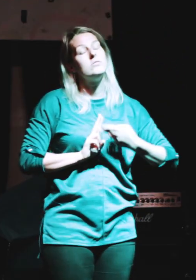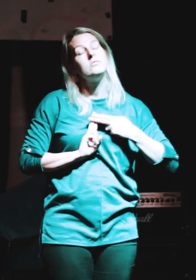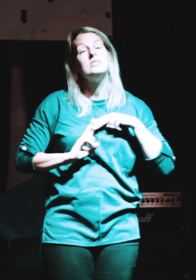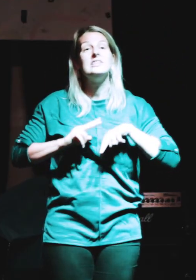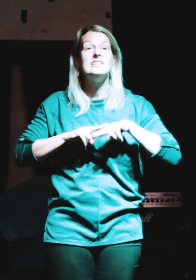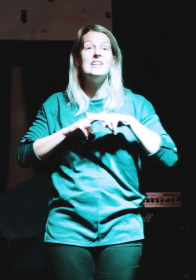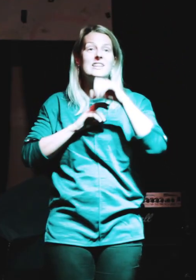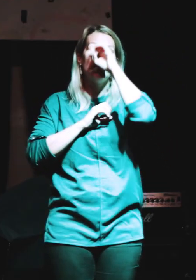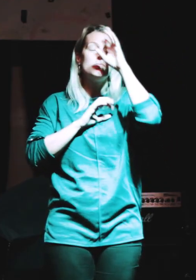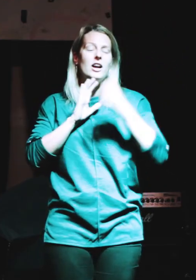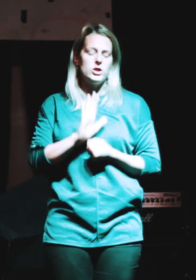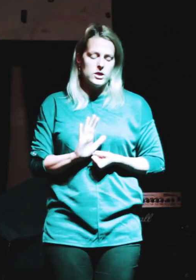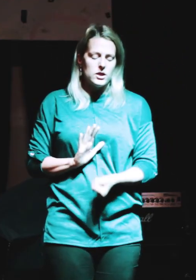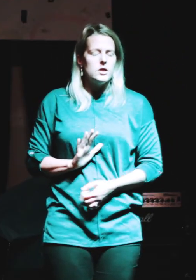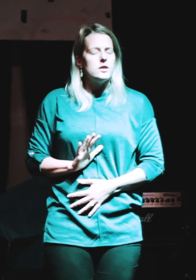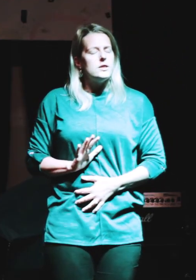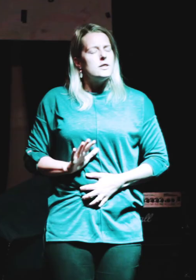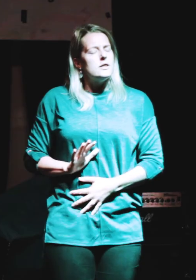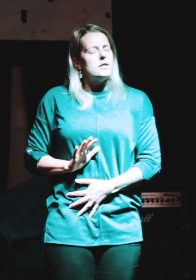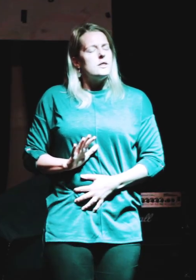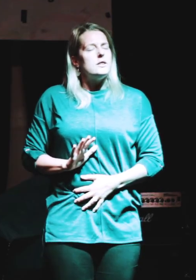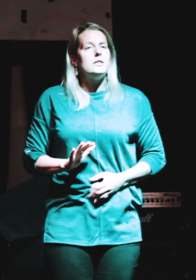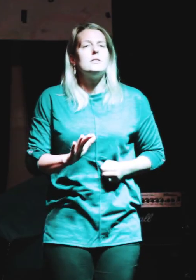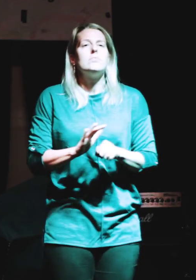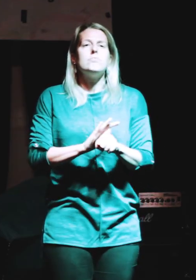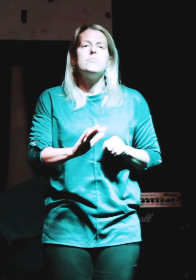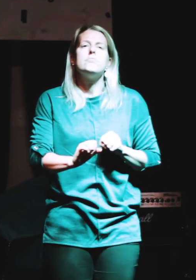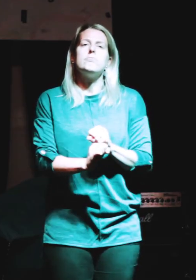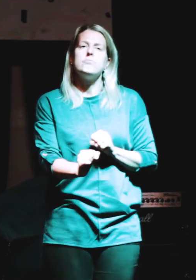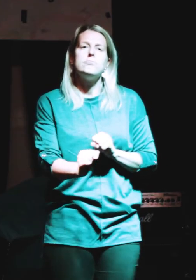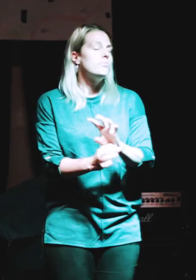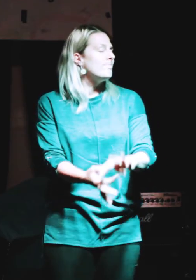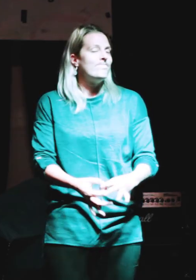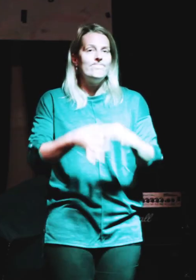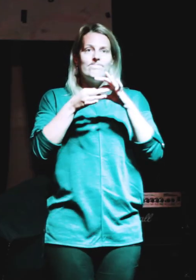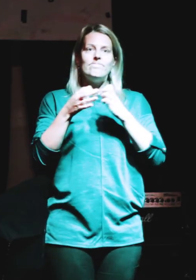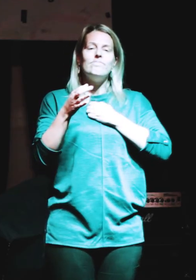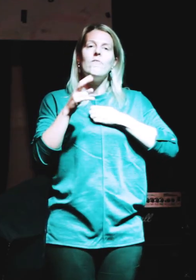and imagine that the cock twitching to fill the space between me and your thighs is unrelated